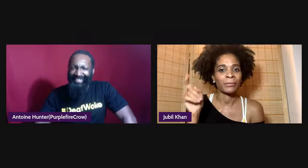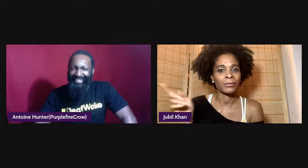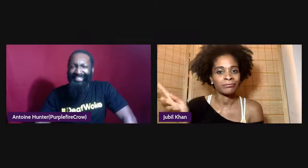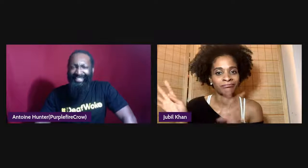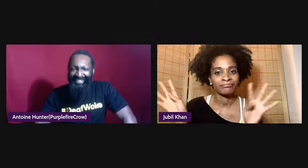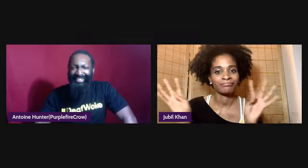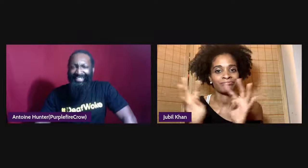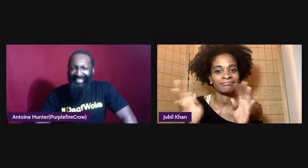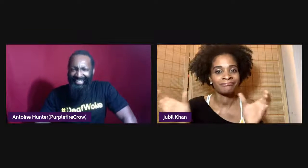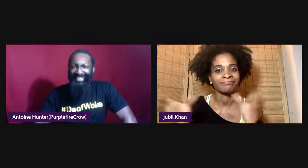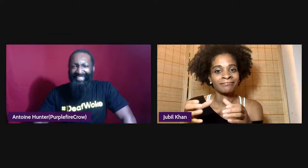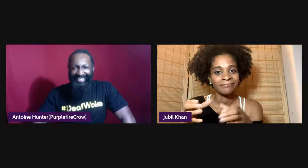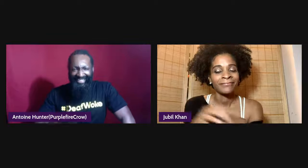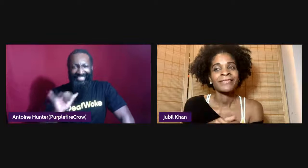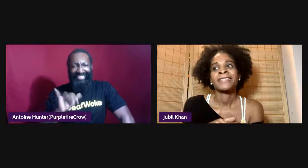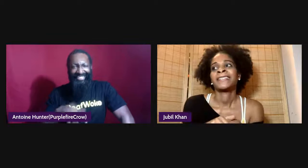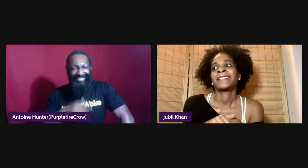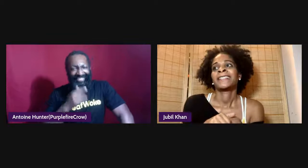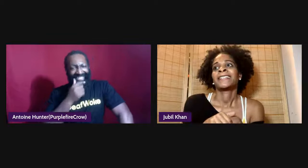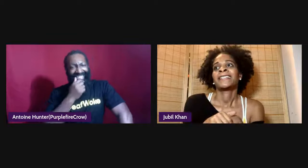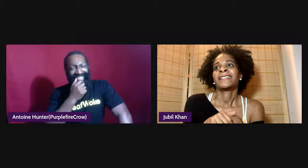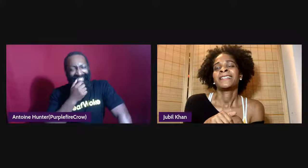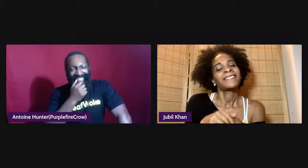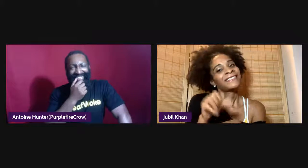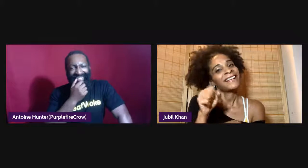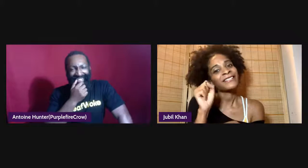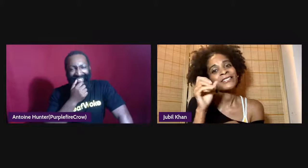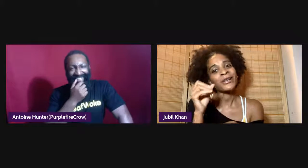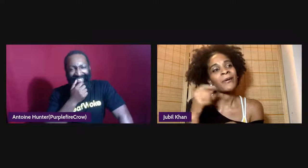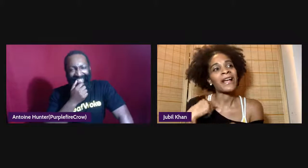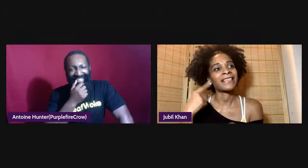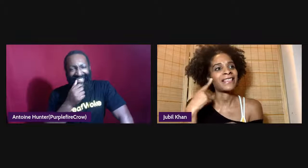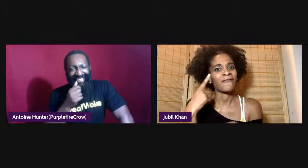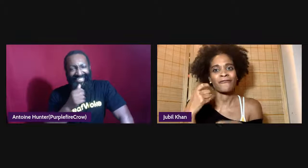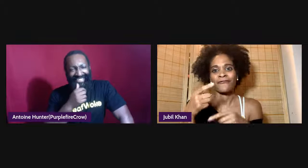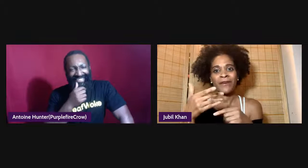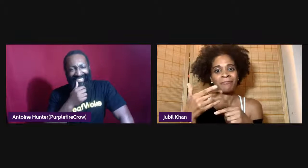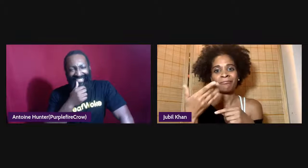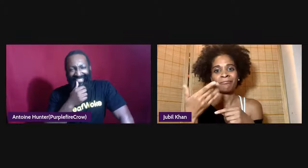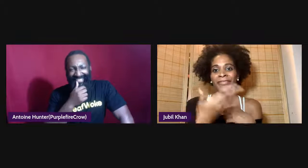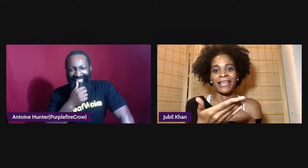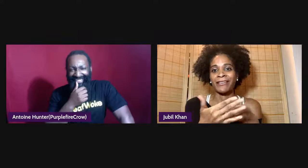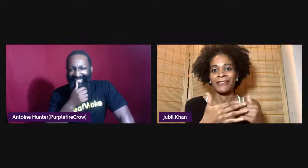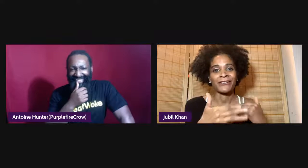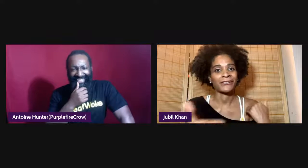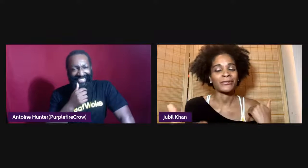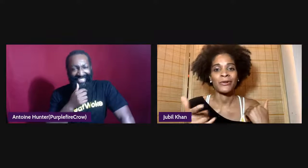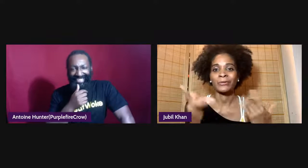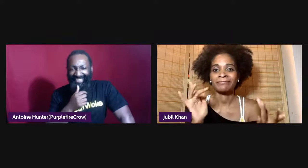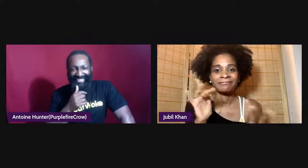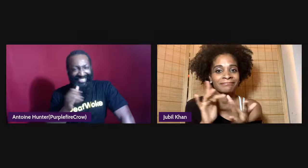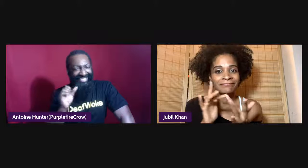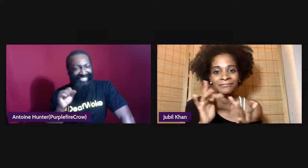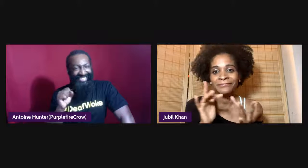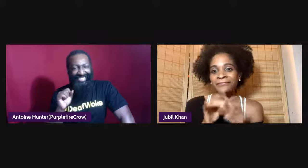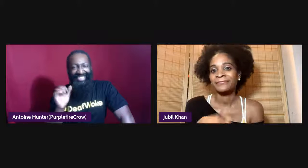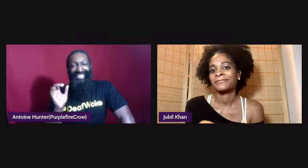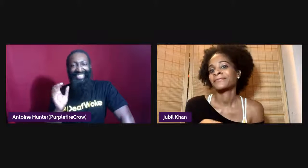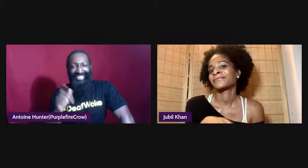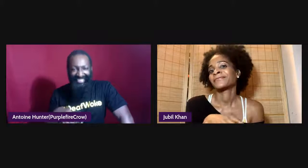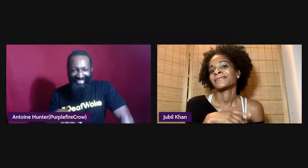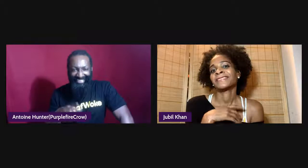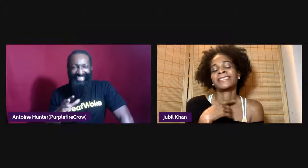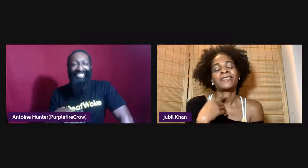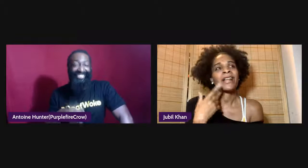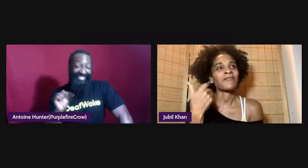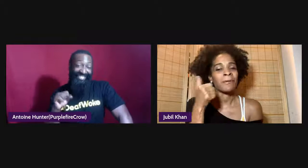I was there. There's a group of us gathered. Yeah, I think from then on,